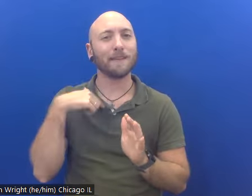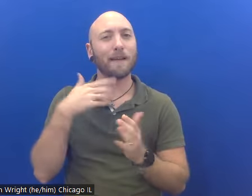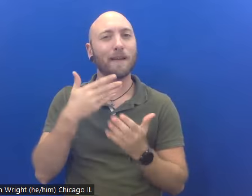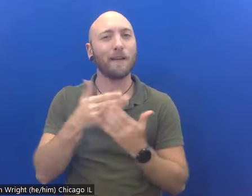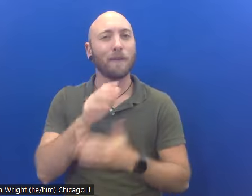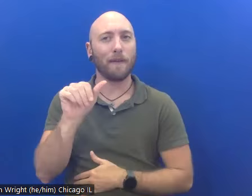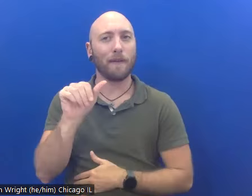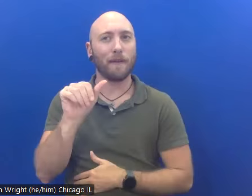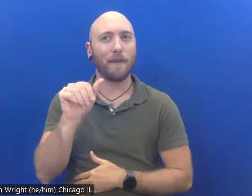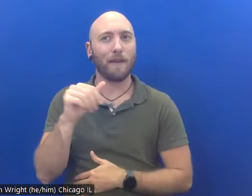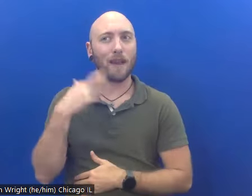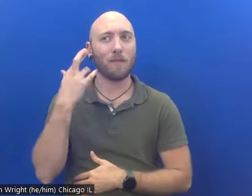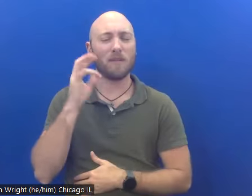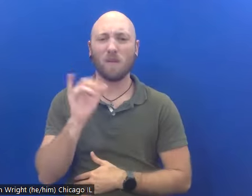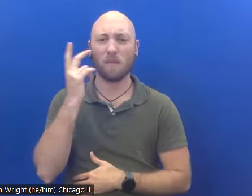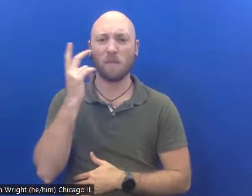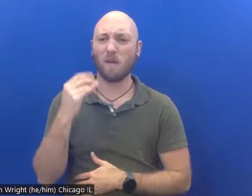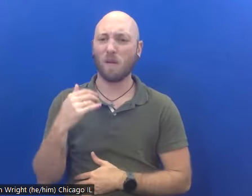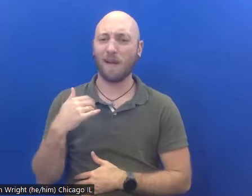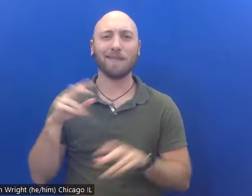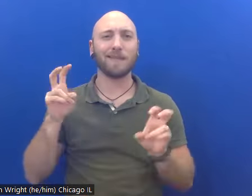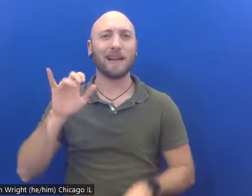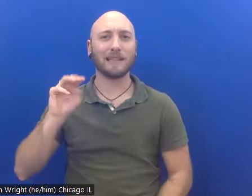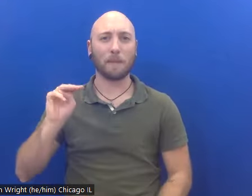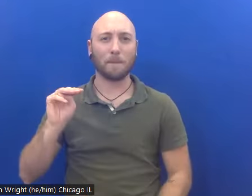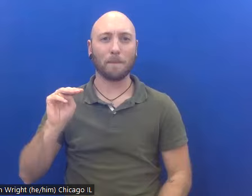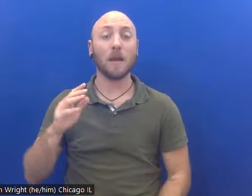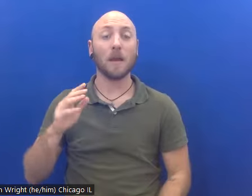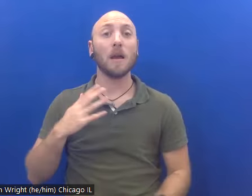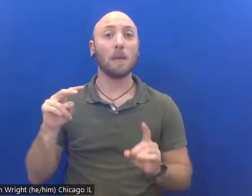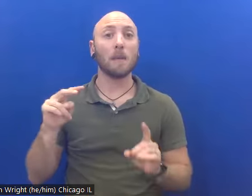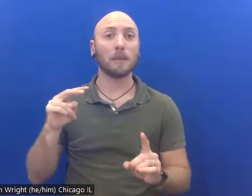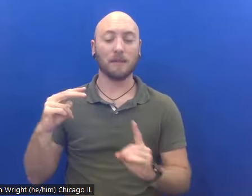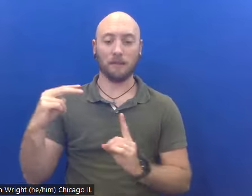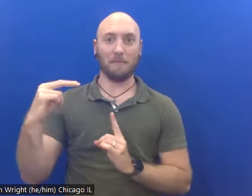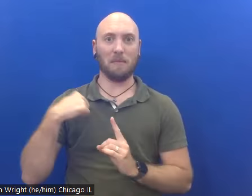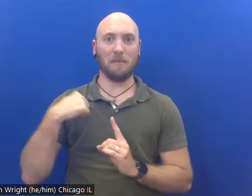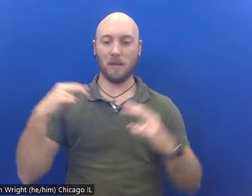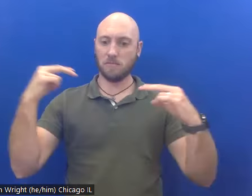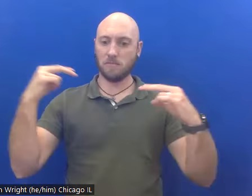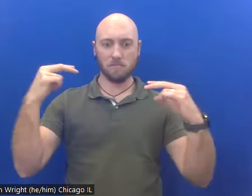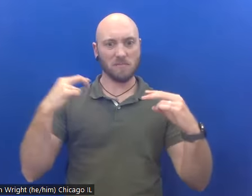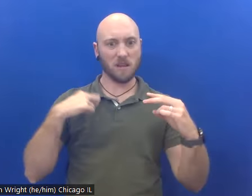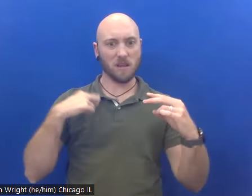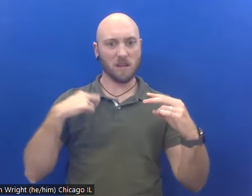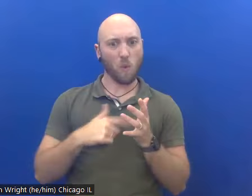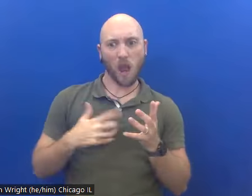was focused primarily on me and what I wanted and how I could get that. I thought that was normal growing